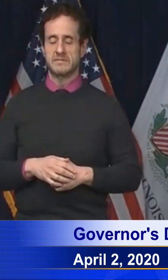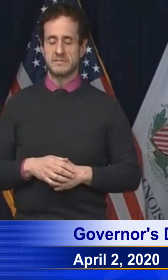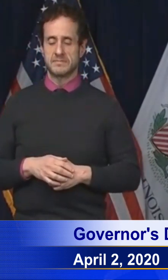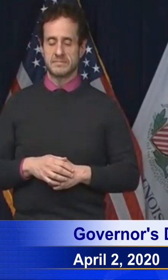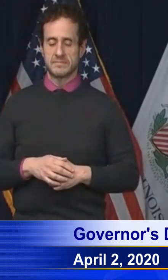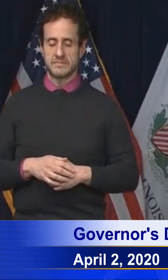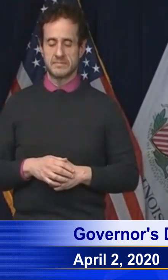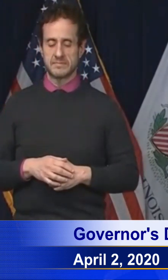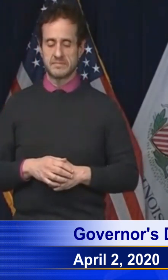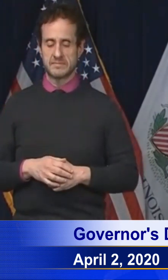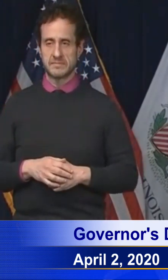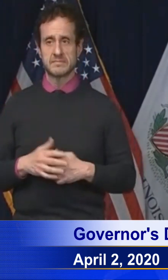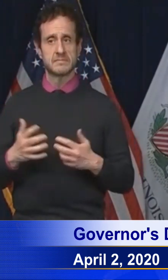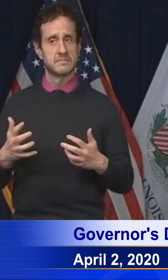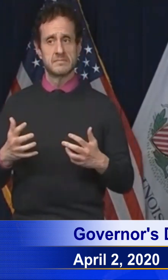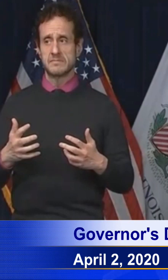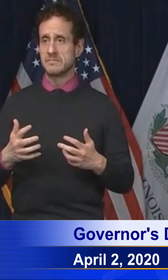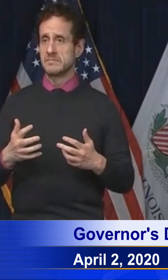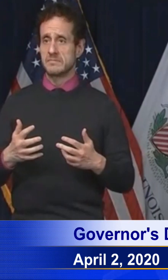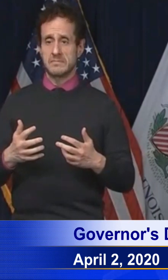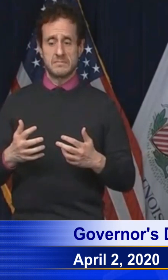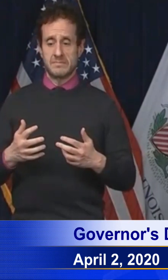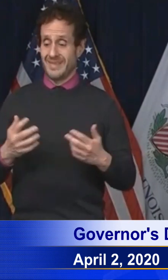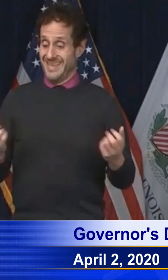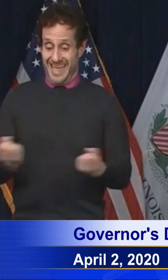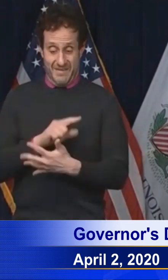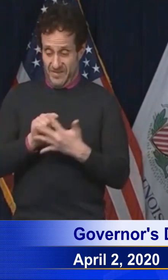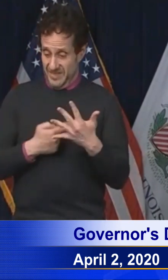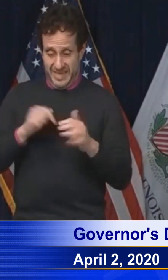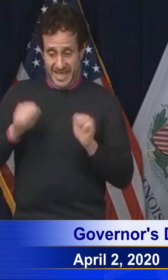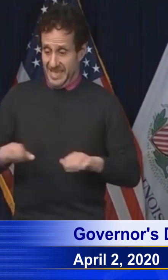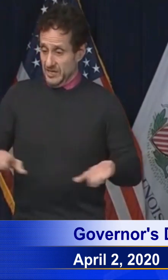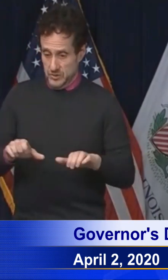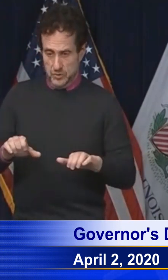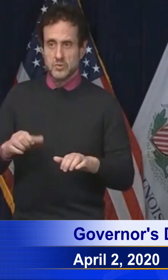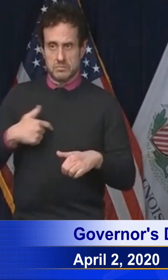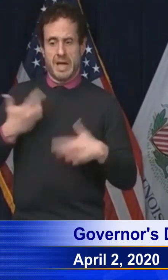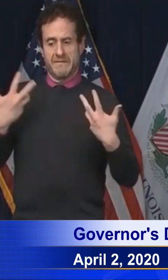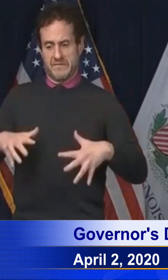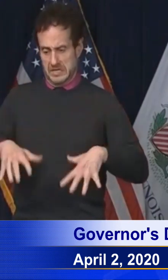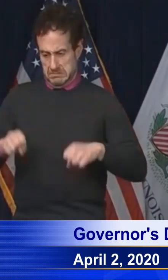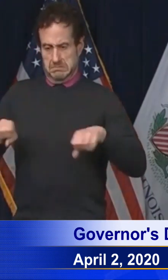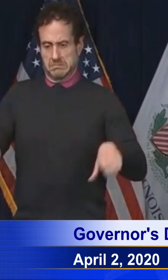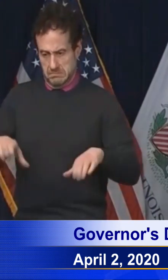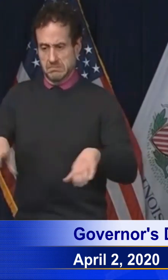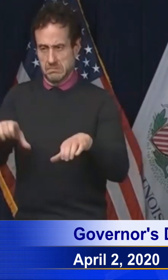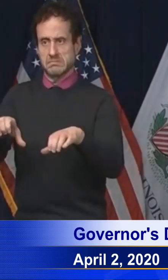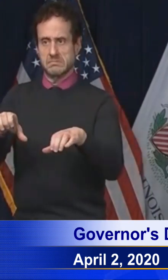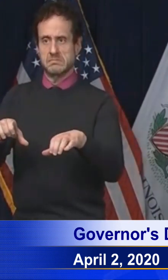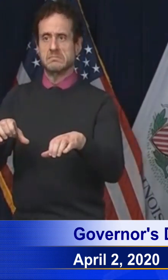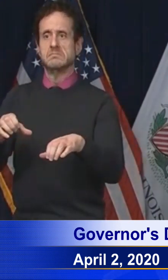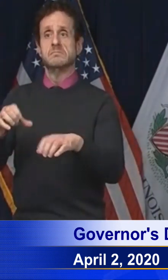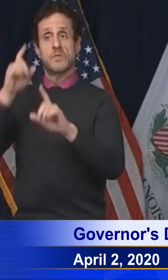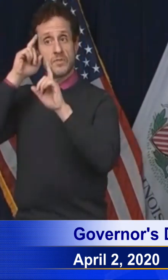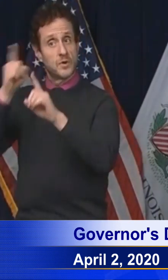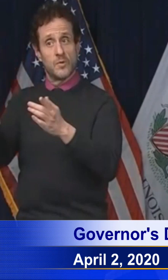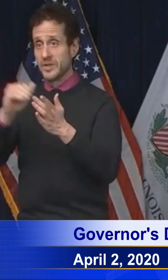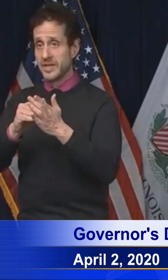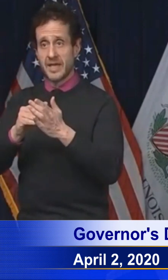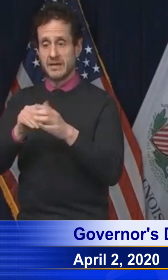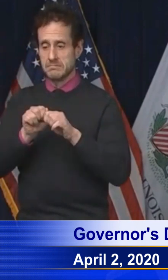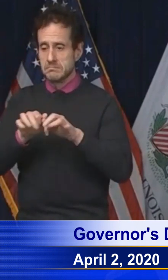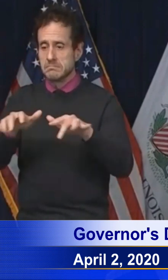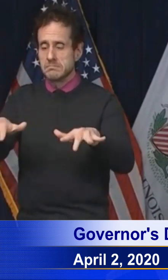virtually every action available to me to slow the spread. We were one of the first states in the nation